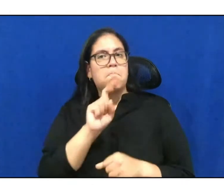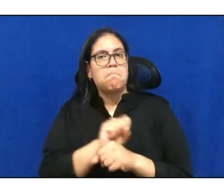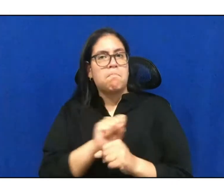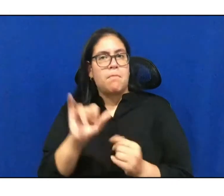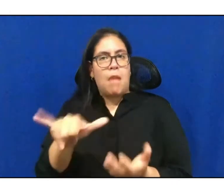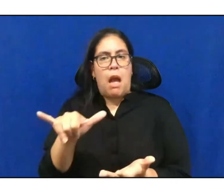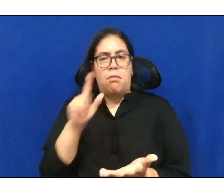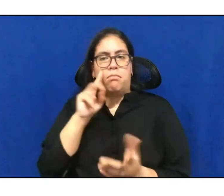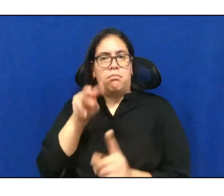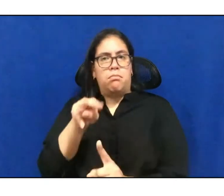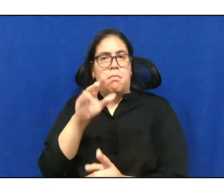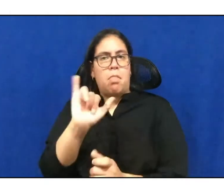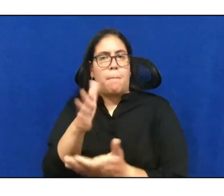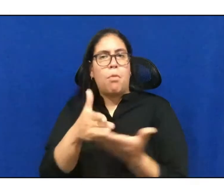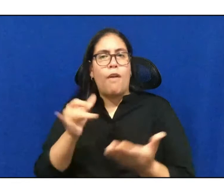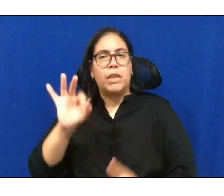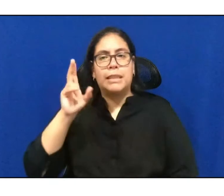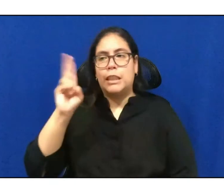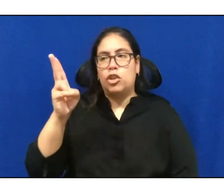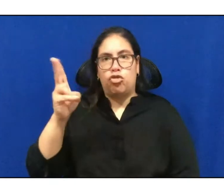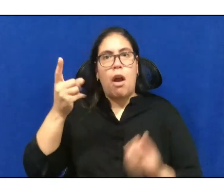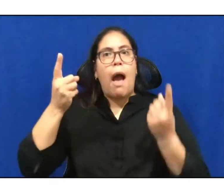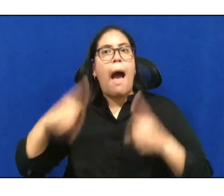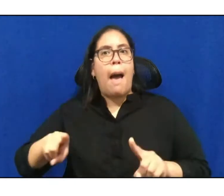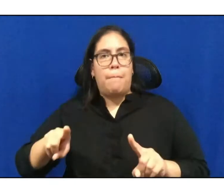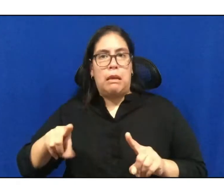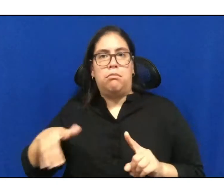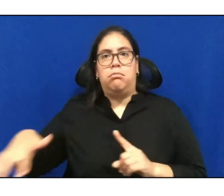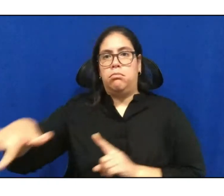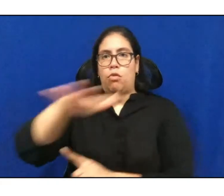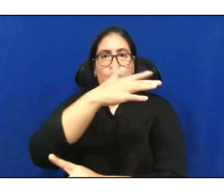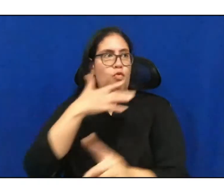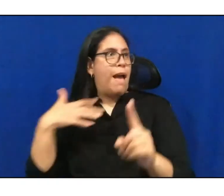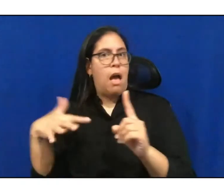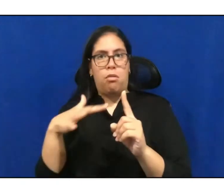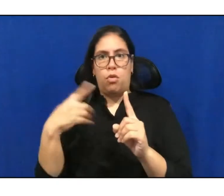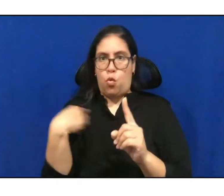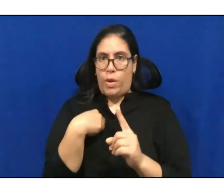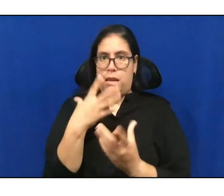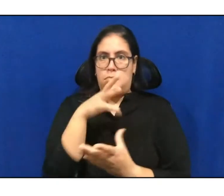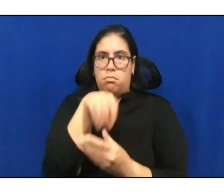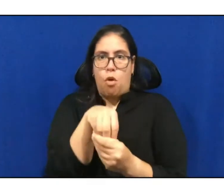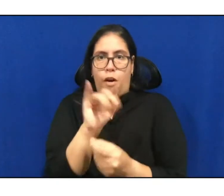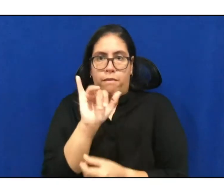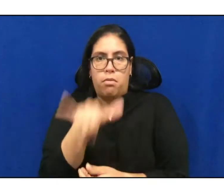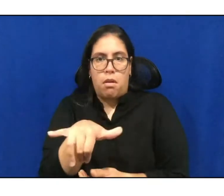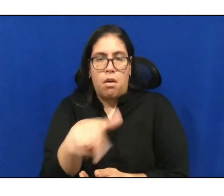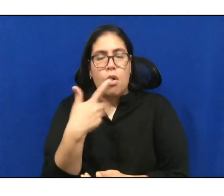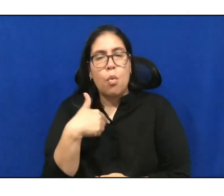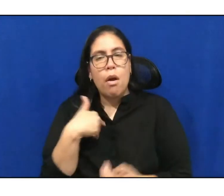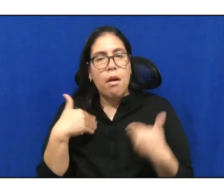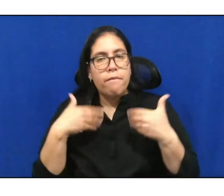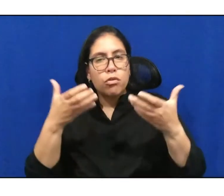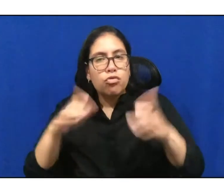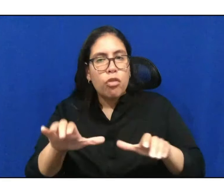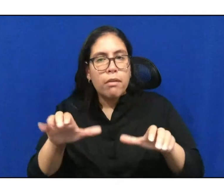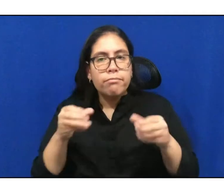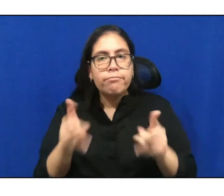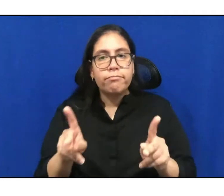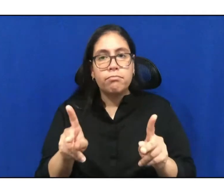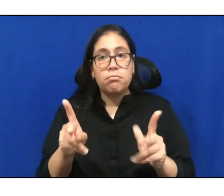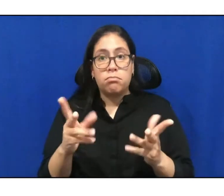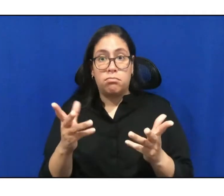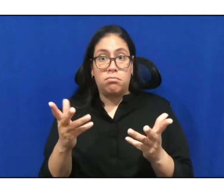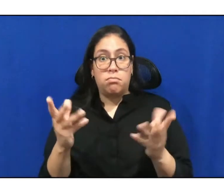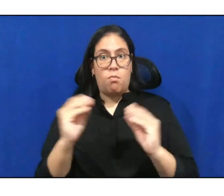have to remember, is that it's happening all around us. And we're part of it. And we have a chance, I think, more than ever, to change